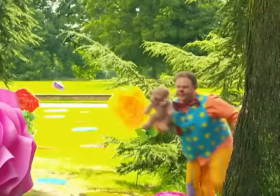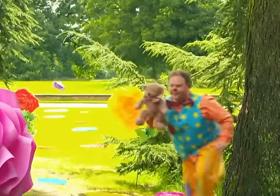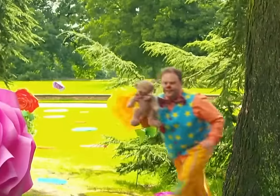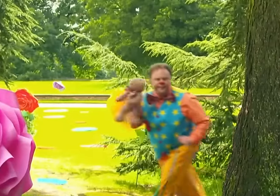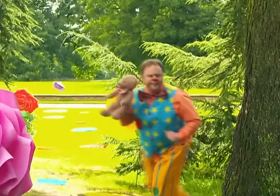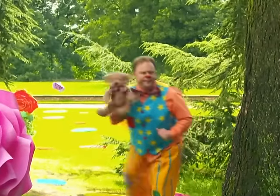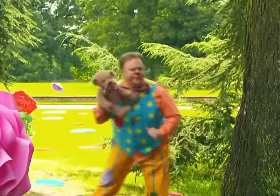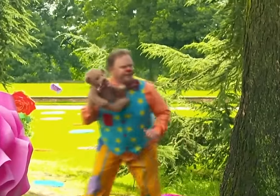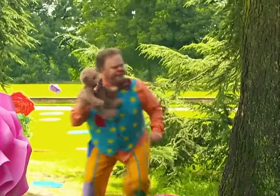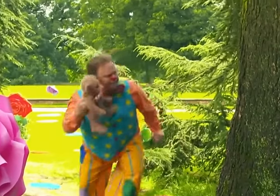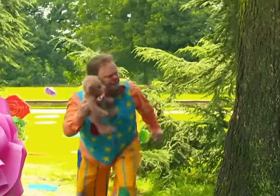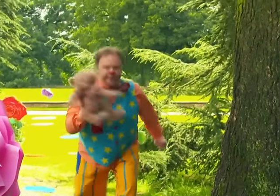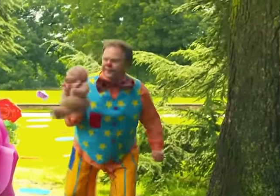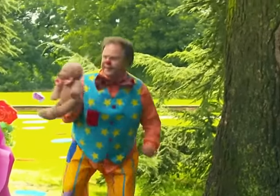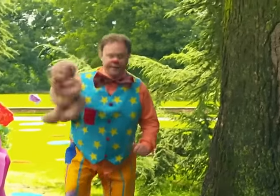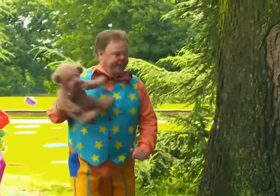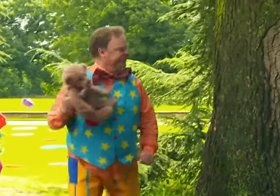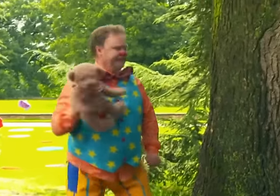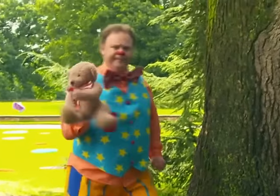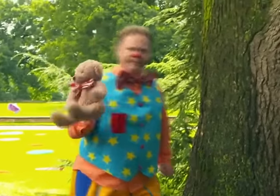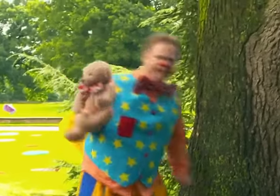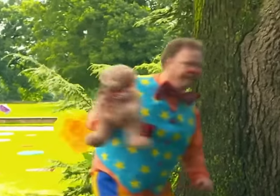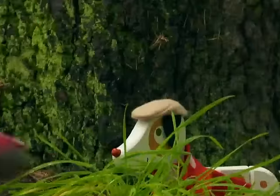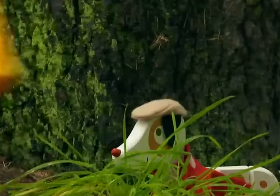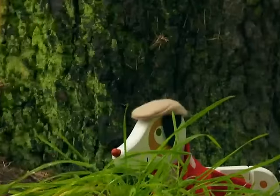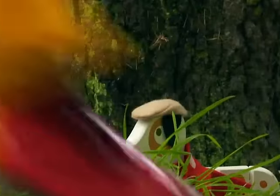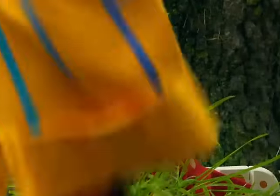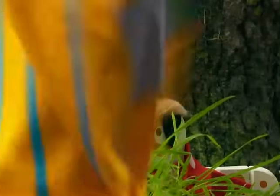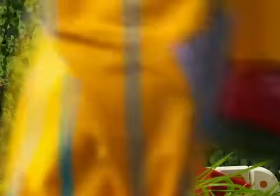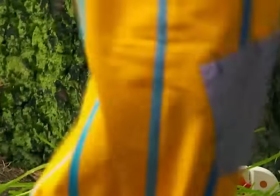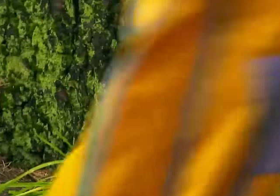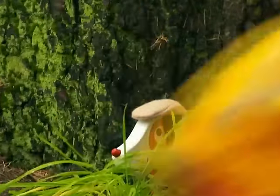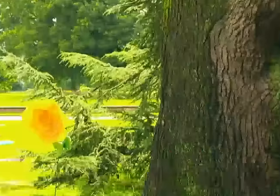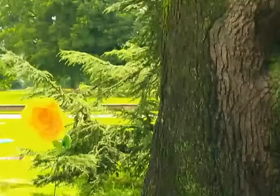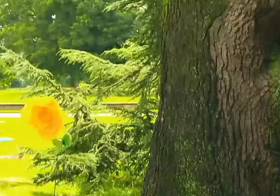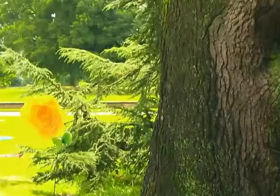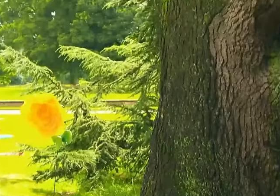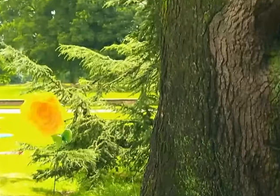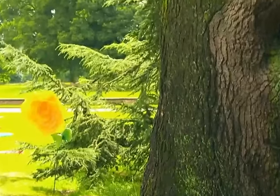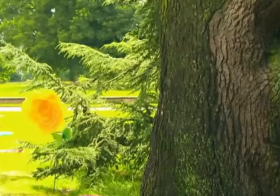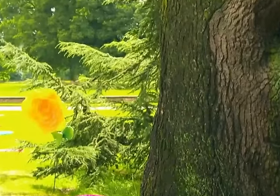The puppy.